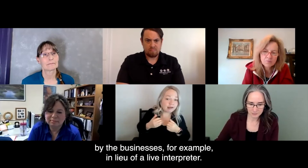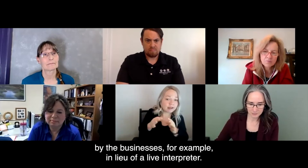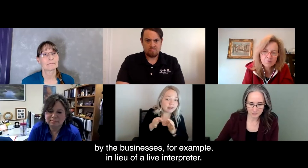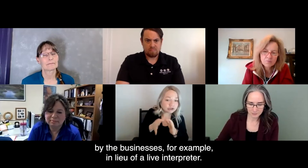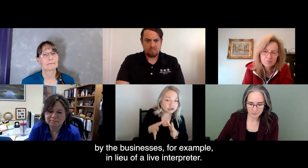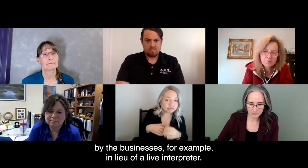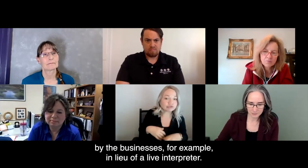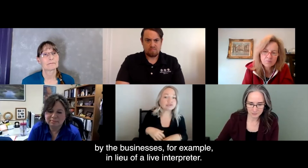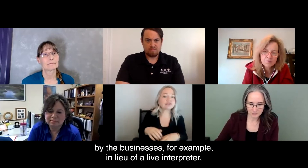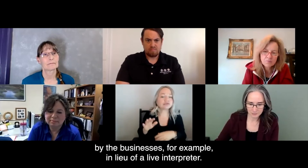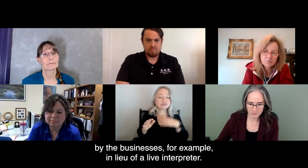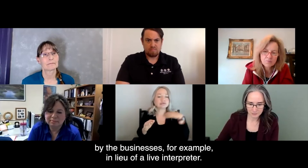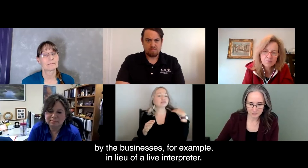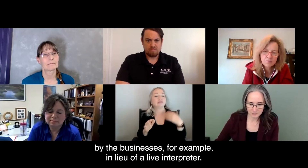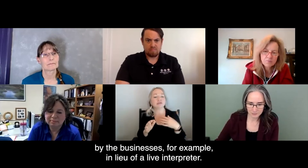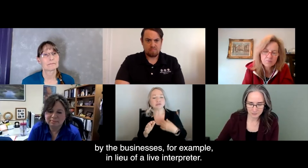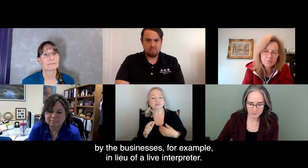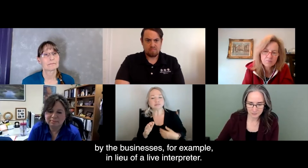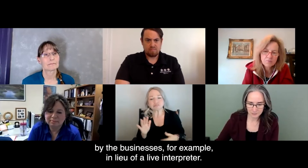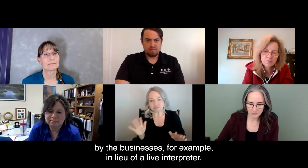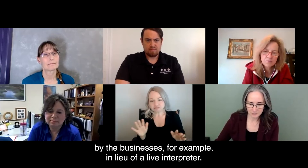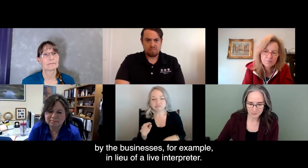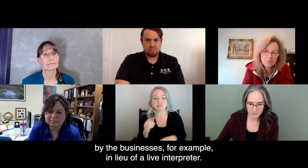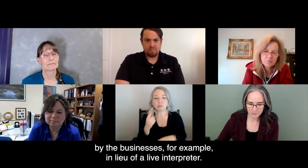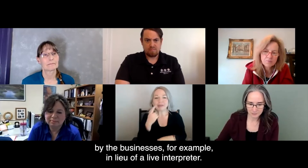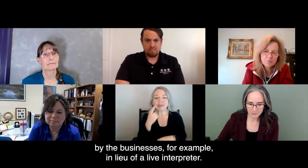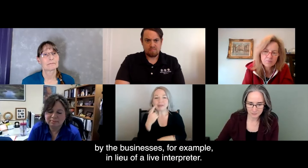example, in lieu of a live interpreter.